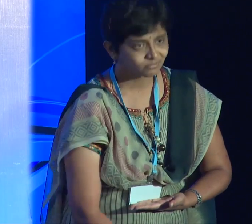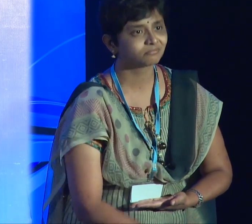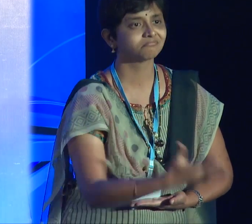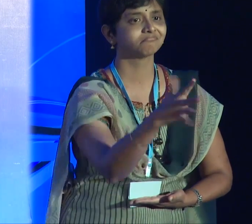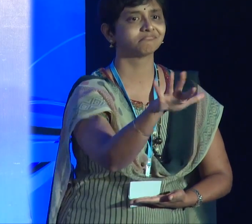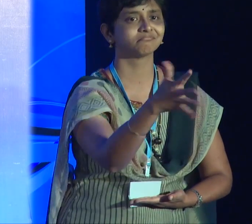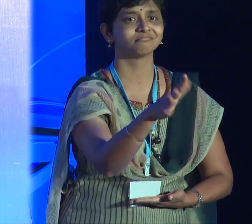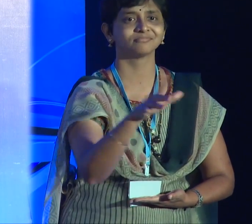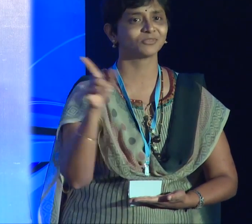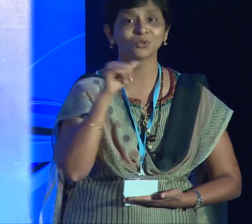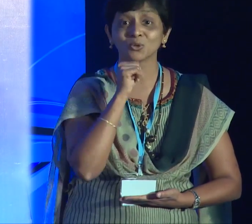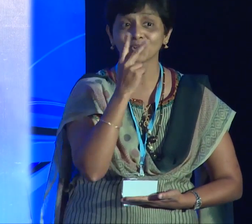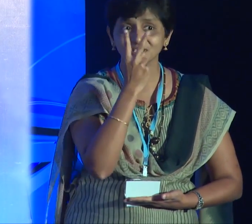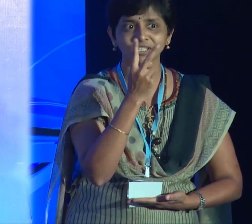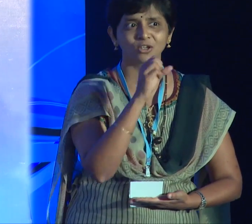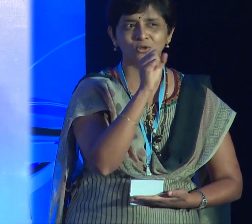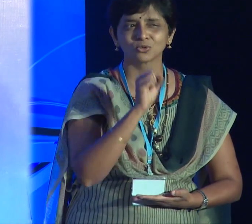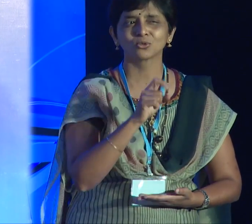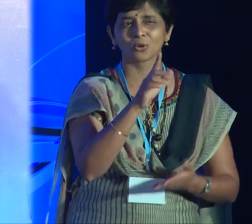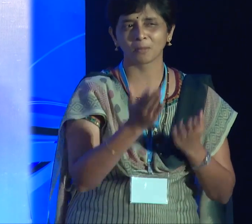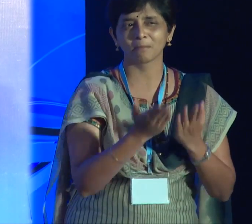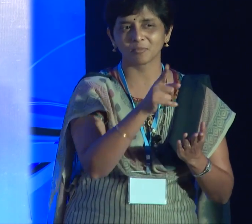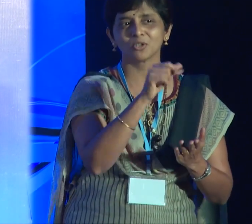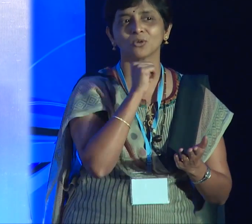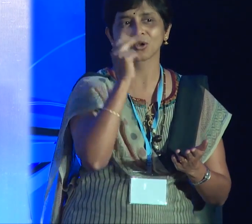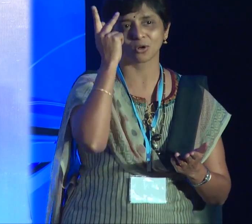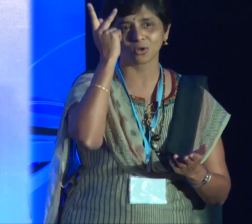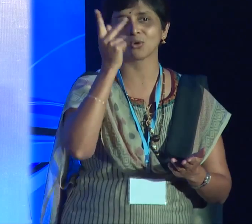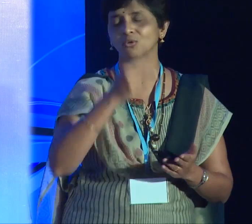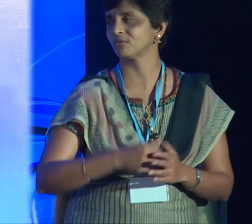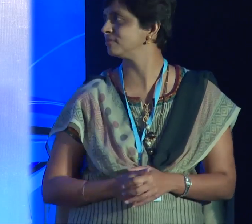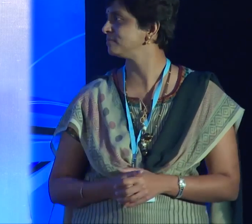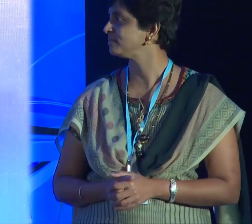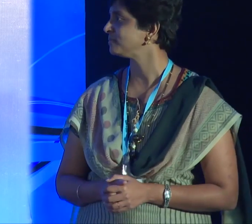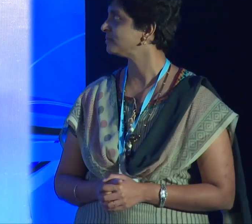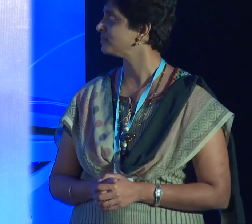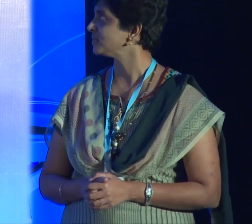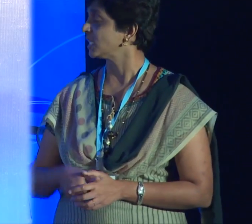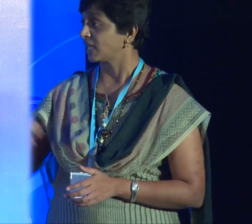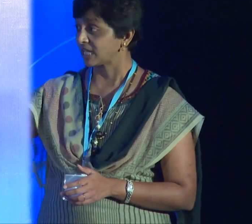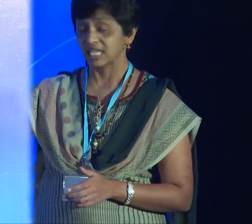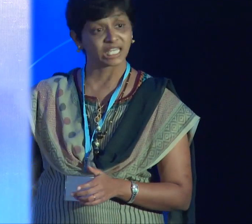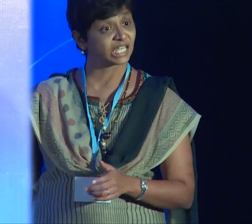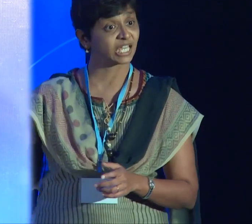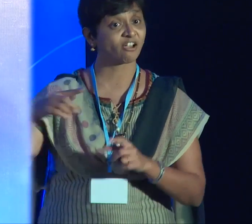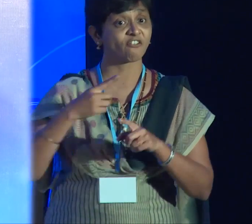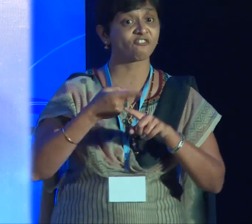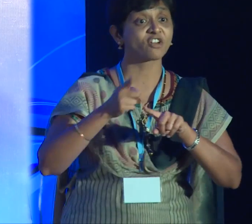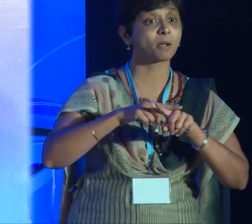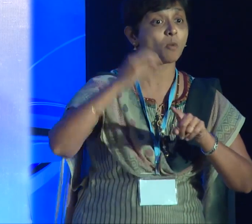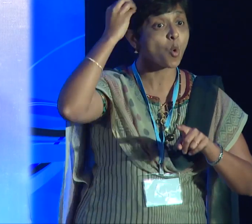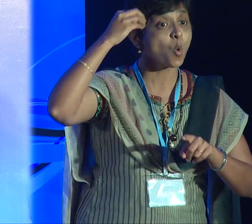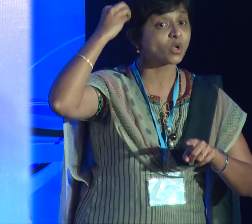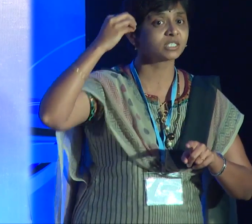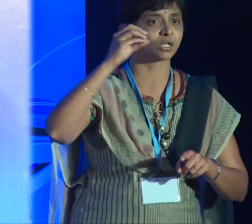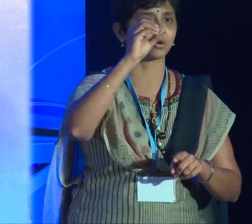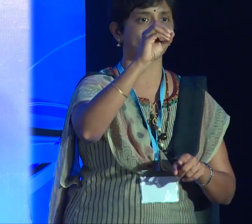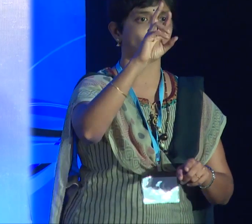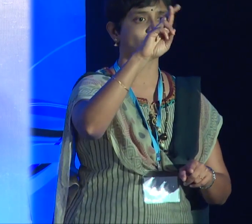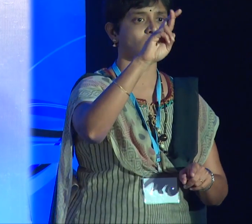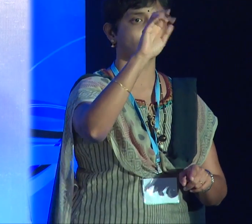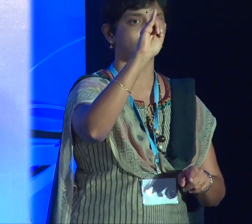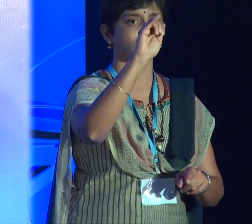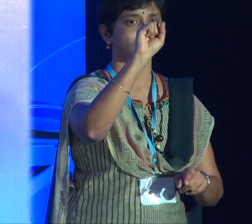course, where I come from, I'm from Odisha, and all my life I have worshipped Jagannath.